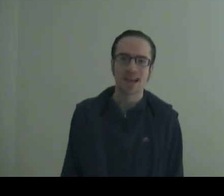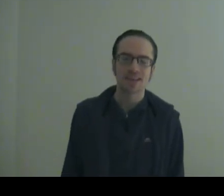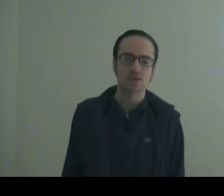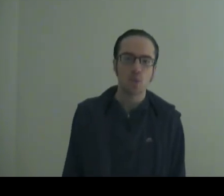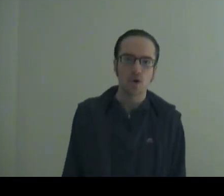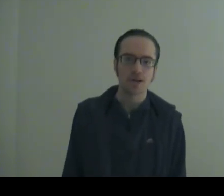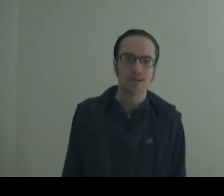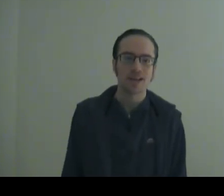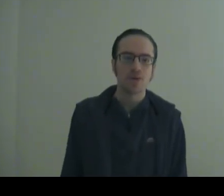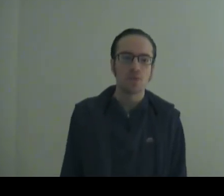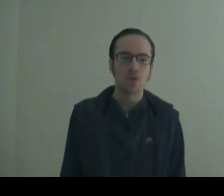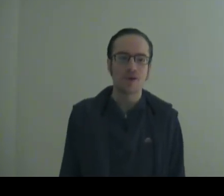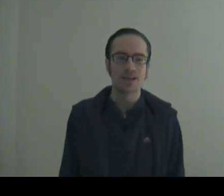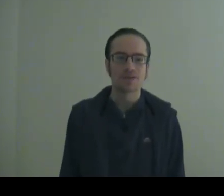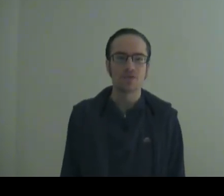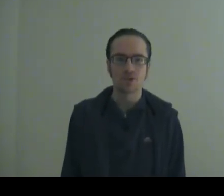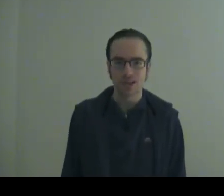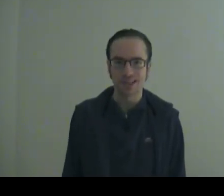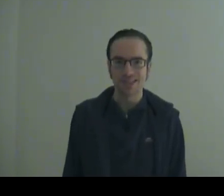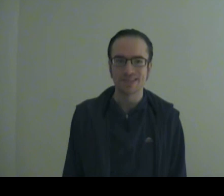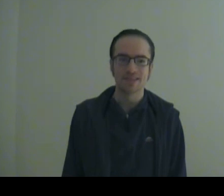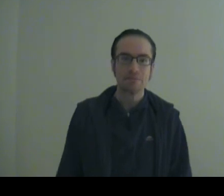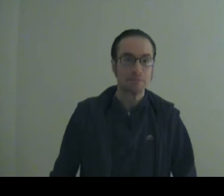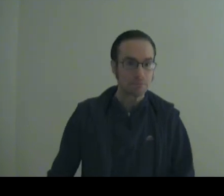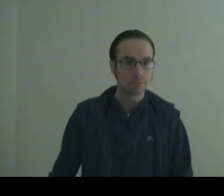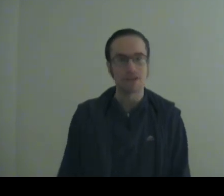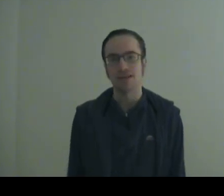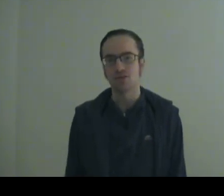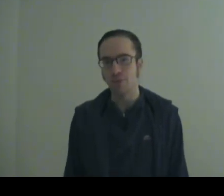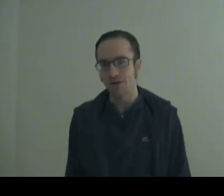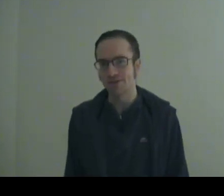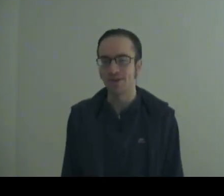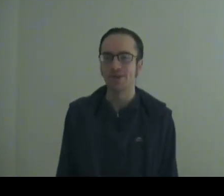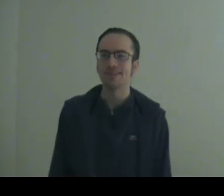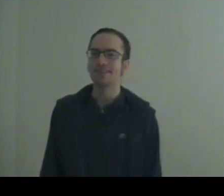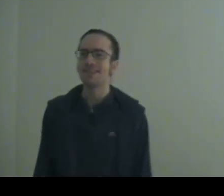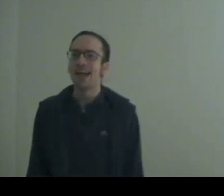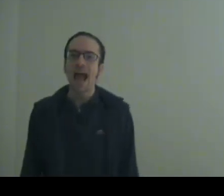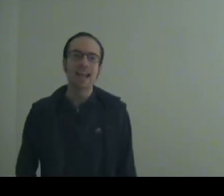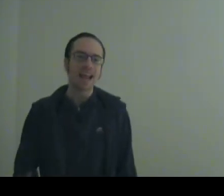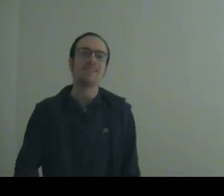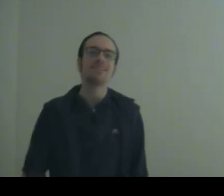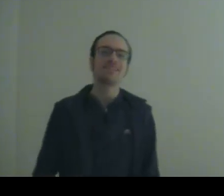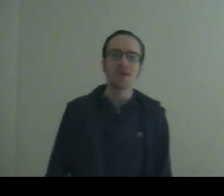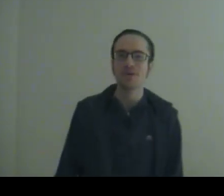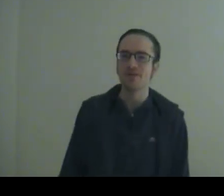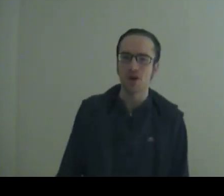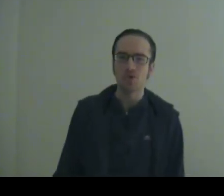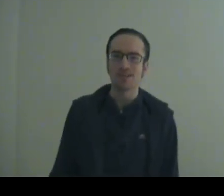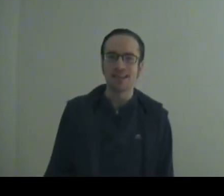attacks work, whereas the rookies, not so much, you know, he's just... And Stallone even knows it. It's